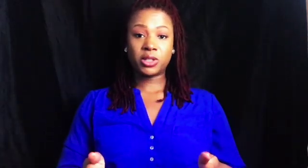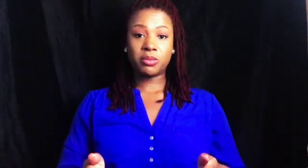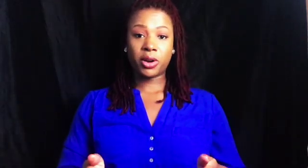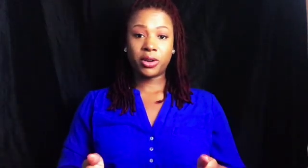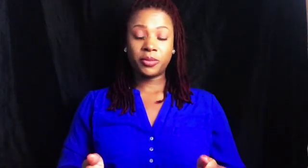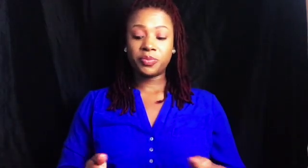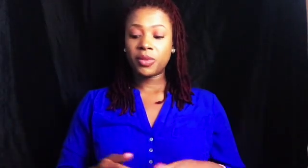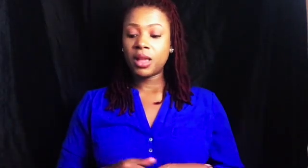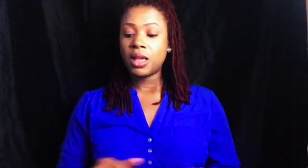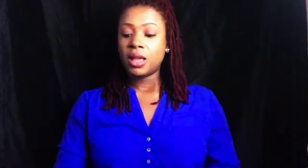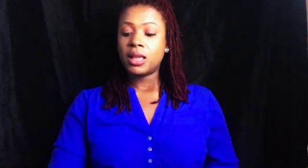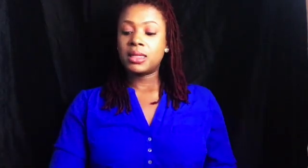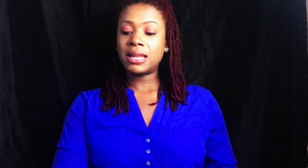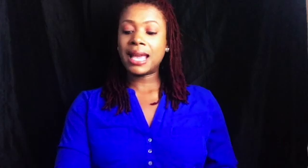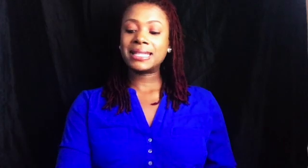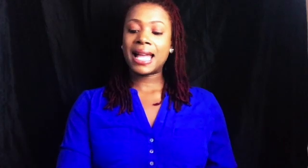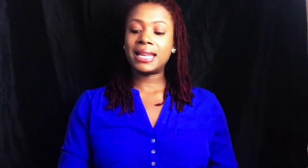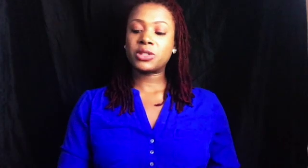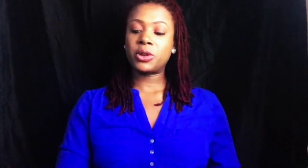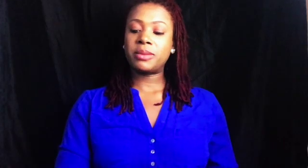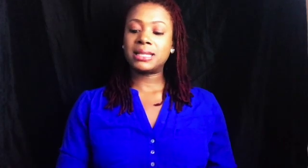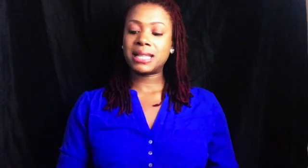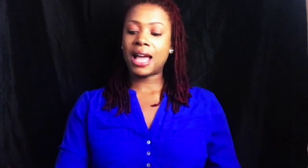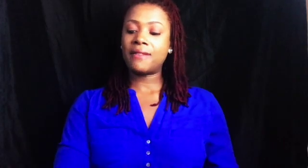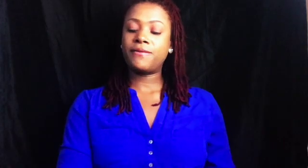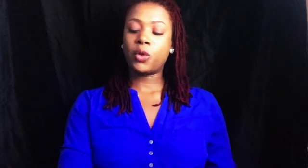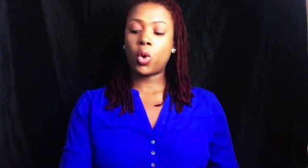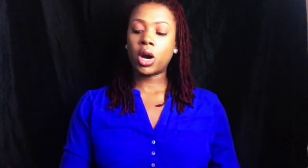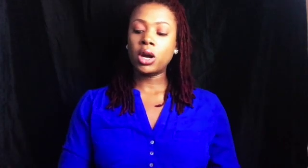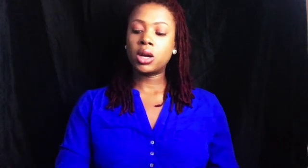marker. The next sign is going to be the sign for